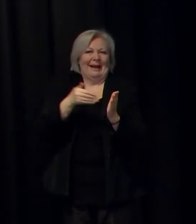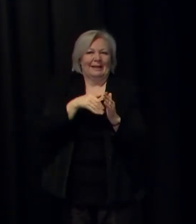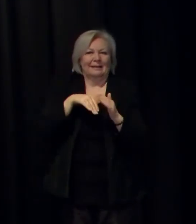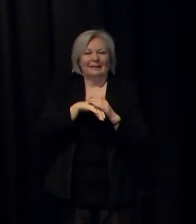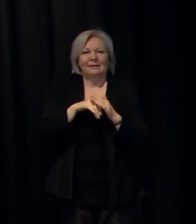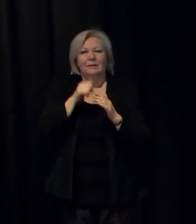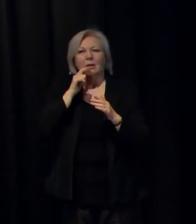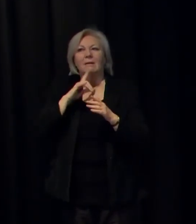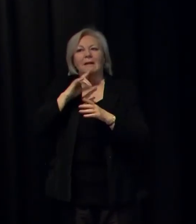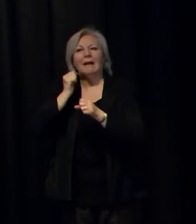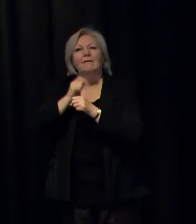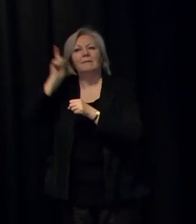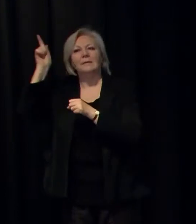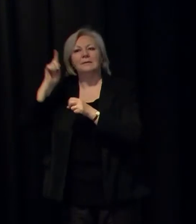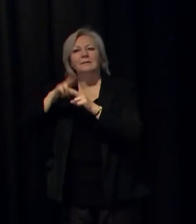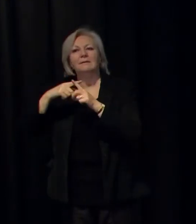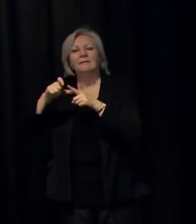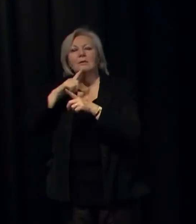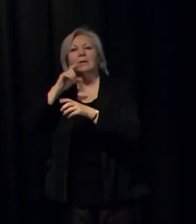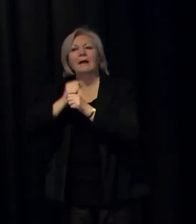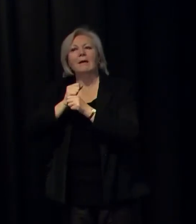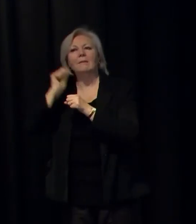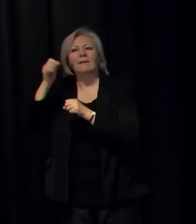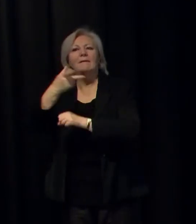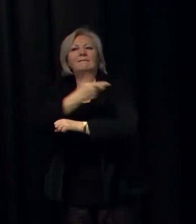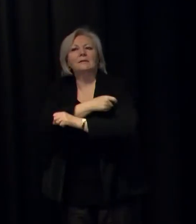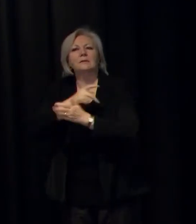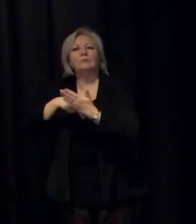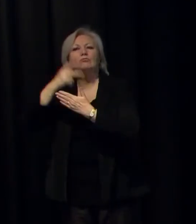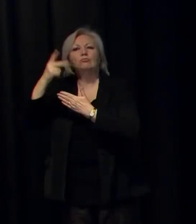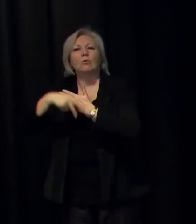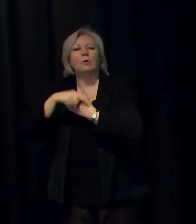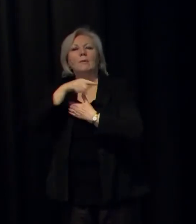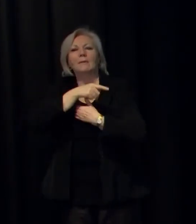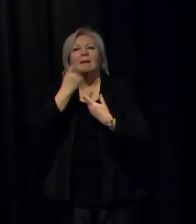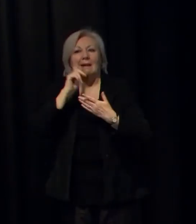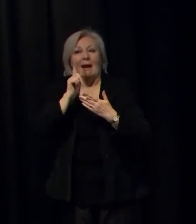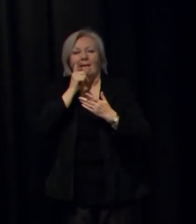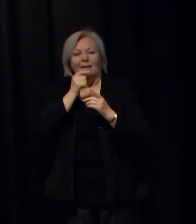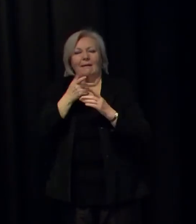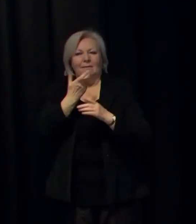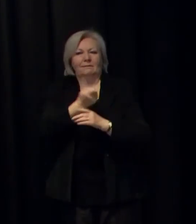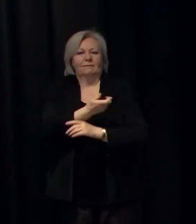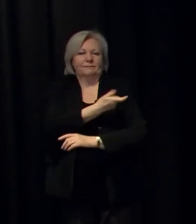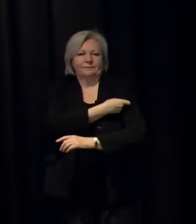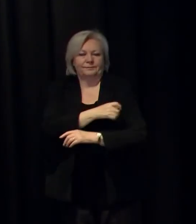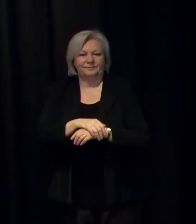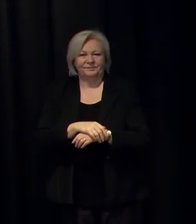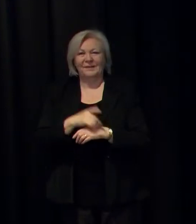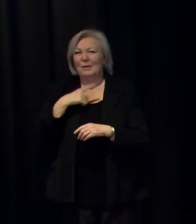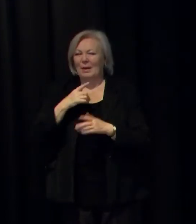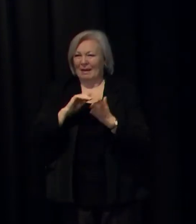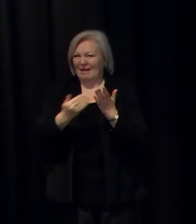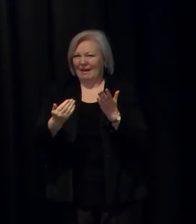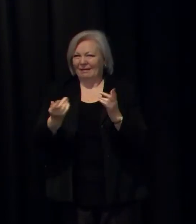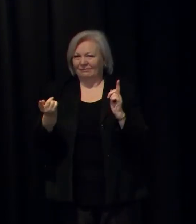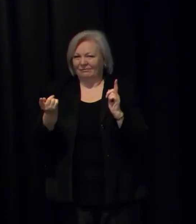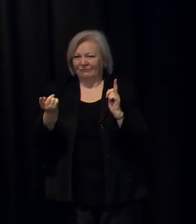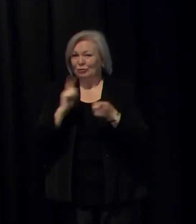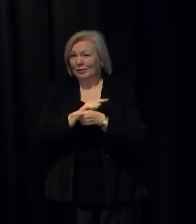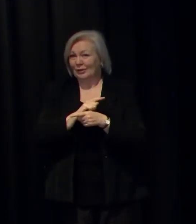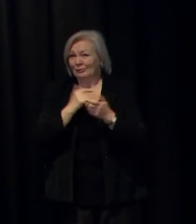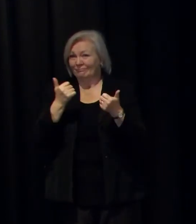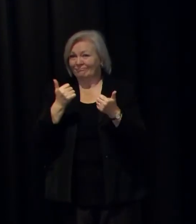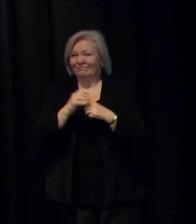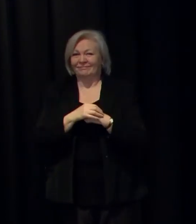Commonwealth's vaccination program. So that's why it is safe for us to make these changes. And that's why, as we said, the more